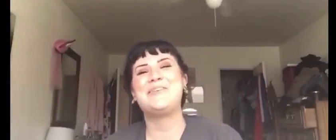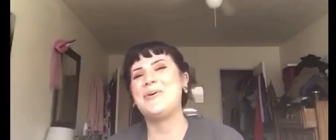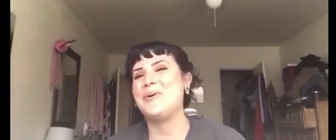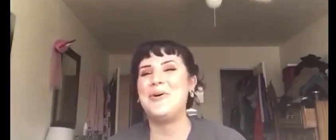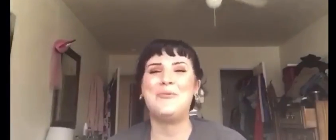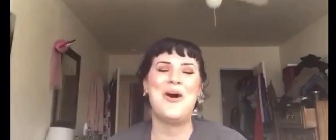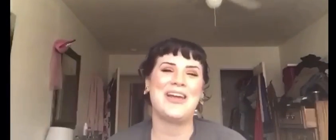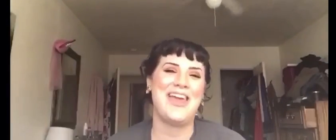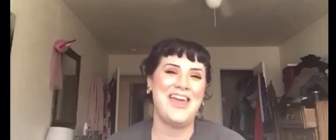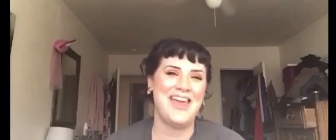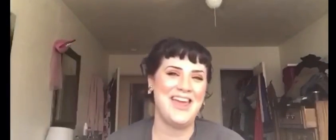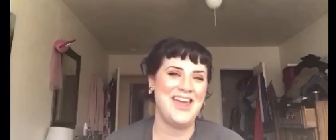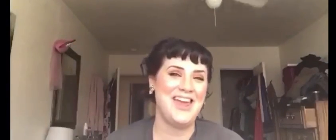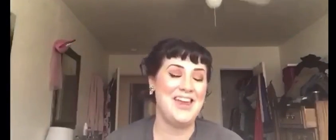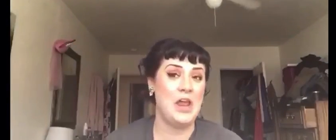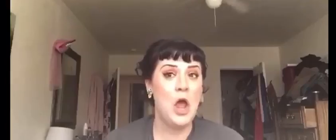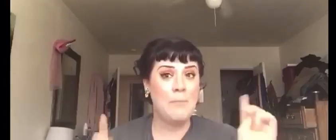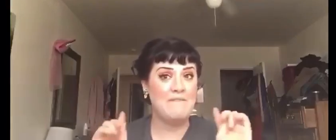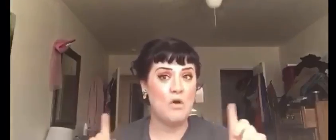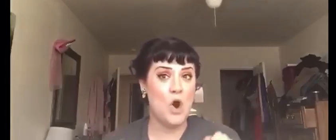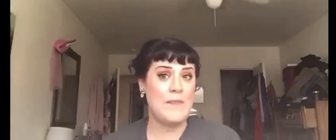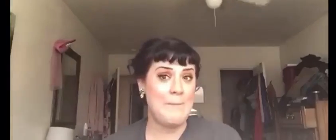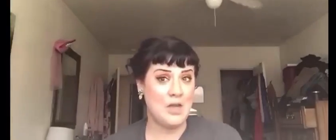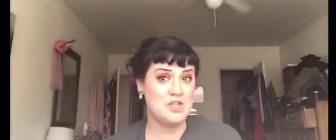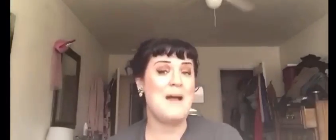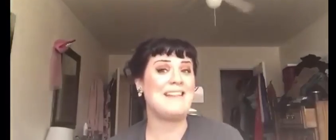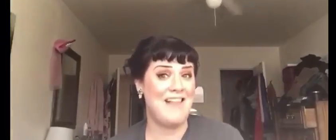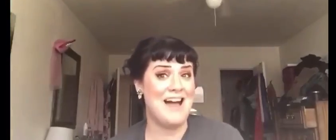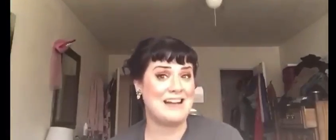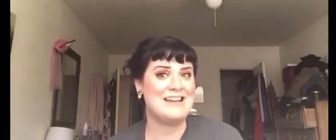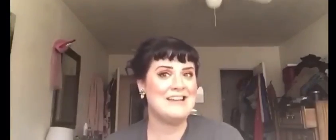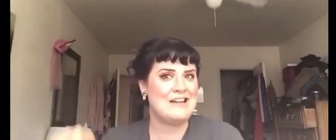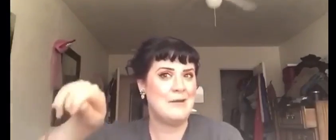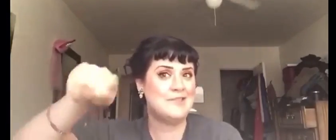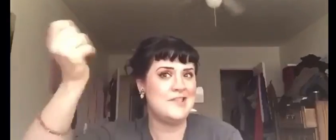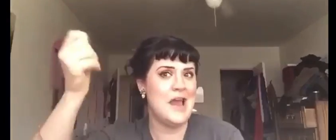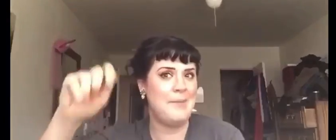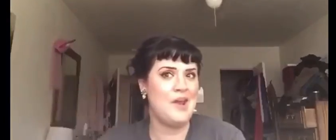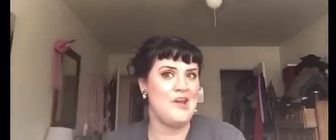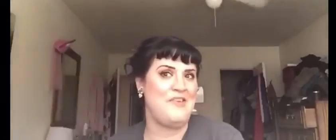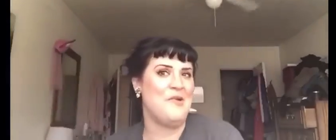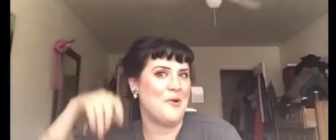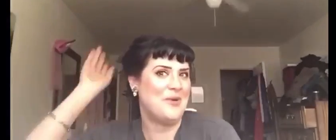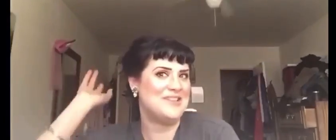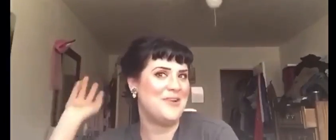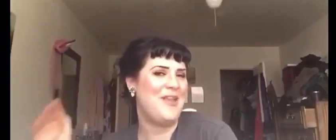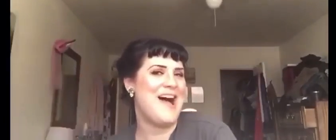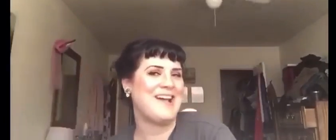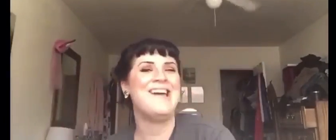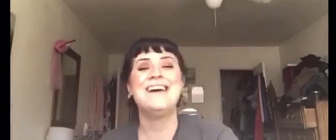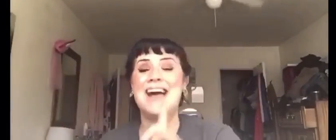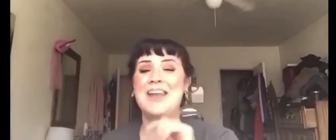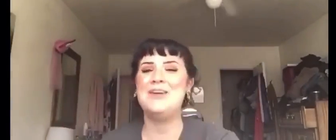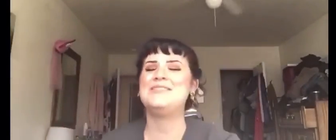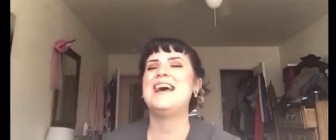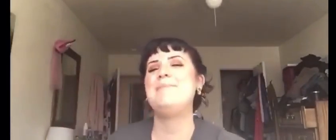girl walking. Before they punch my clock, I'm snapping off your window lock. Got no time to